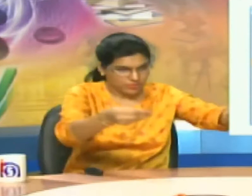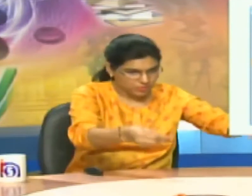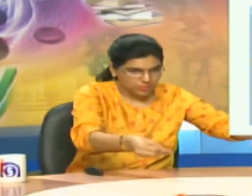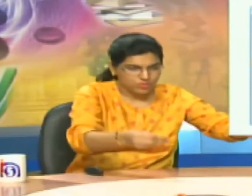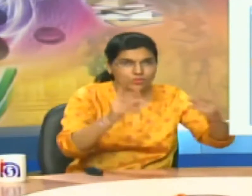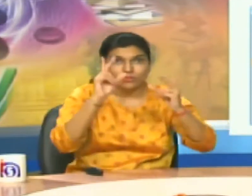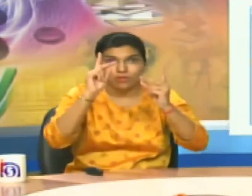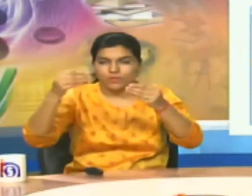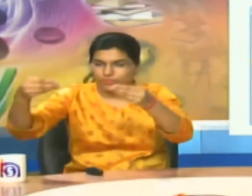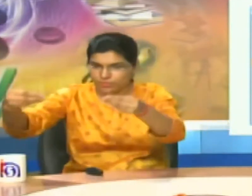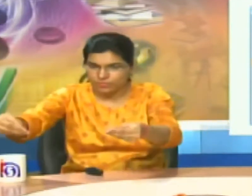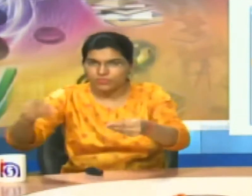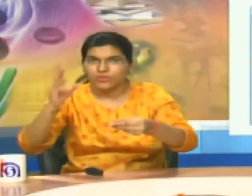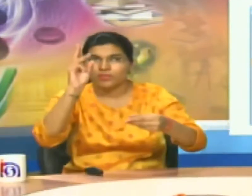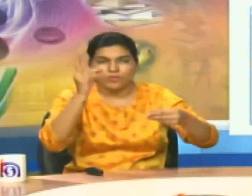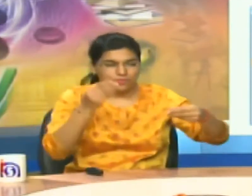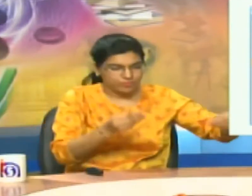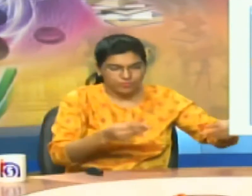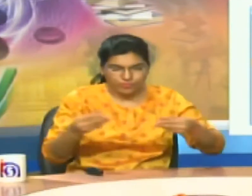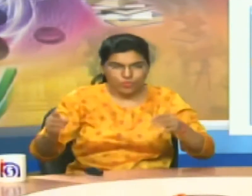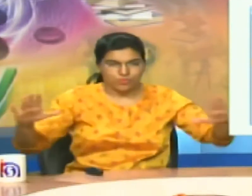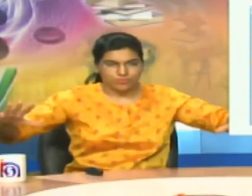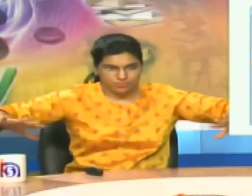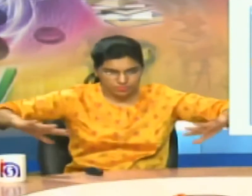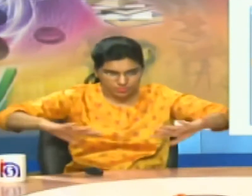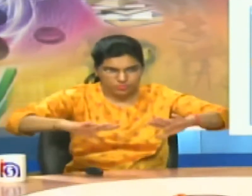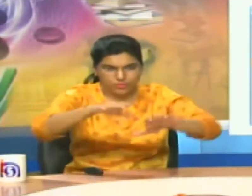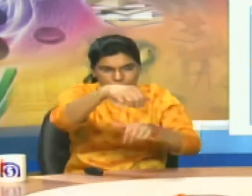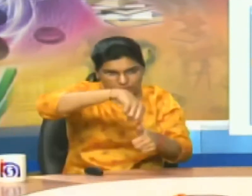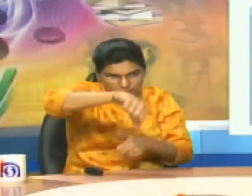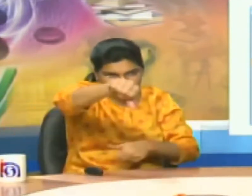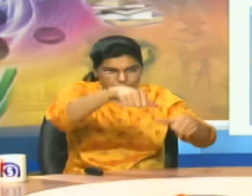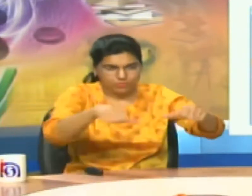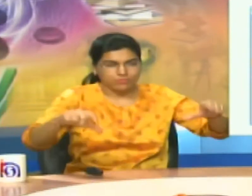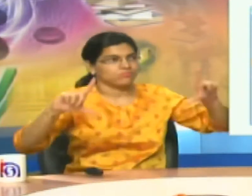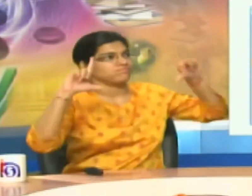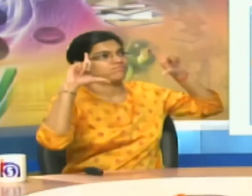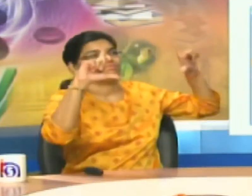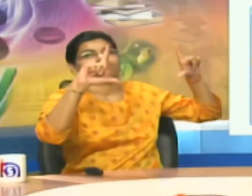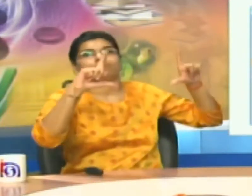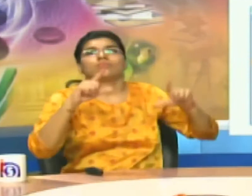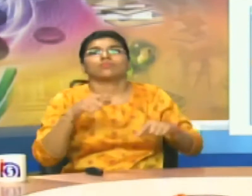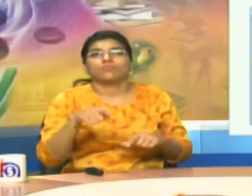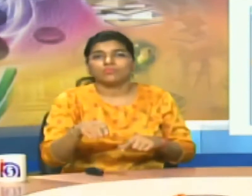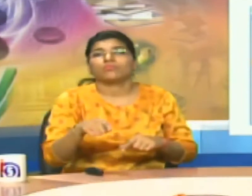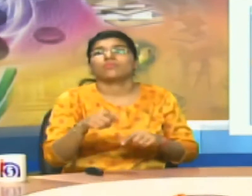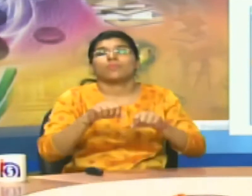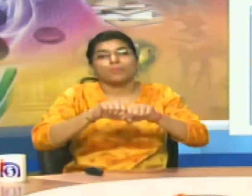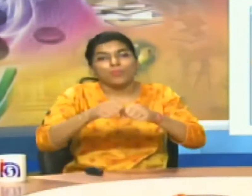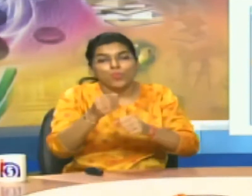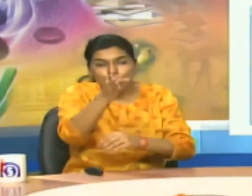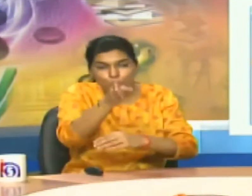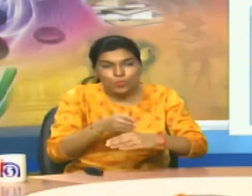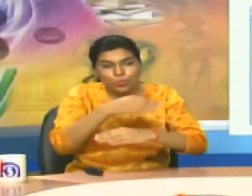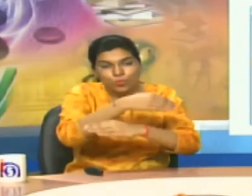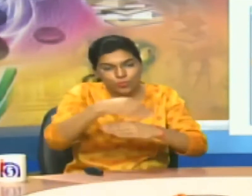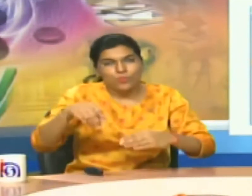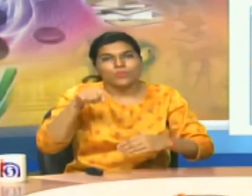printout, so that you can put them on sheet of paper and collect them together, or you can just paste